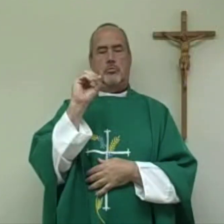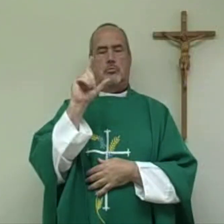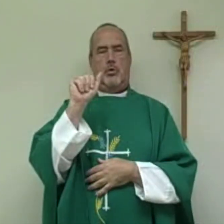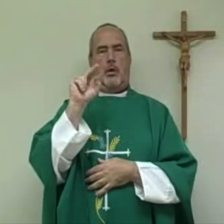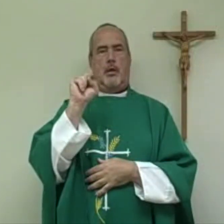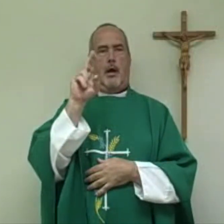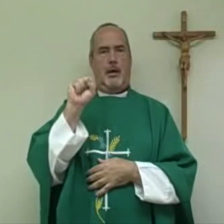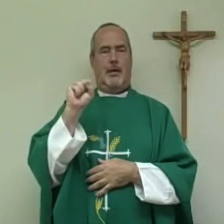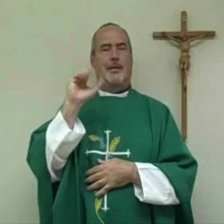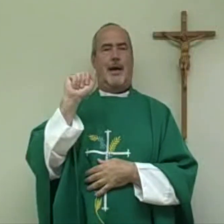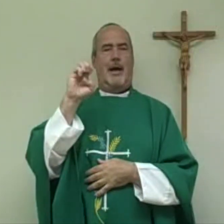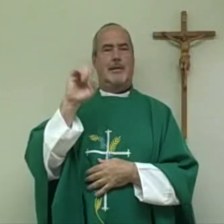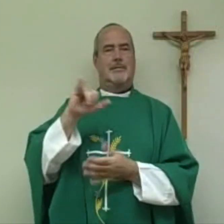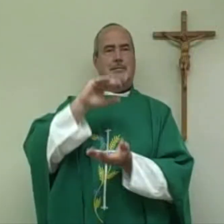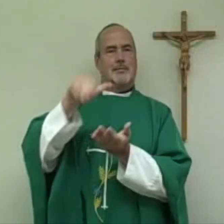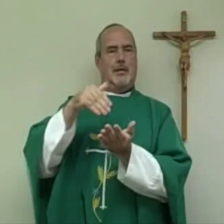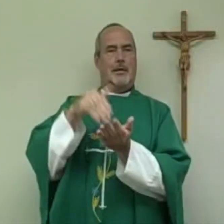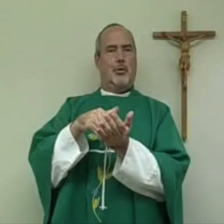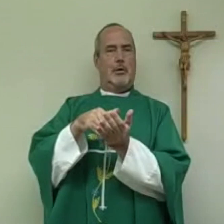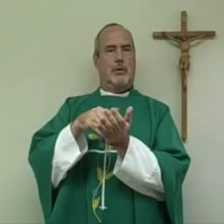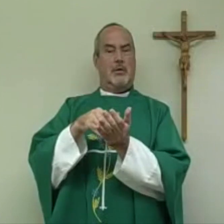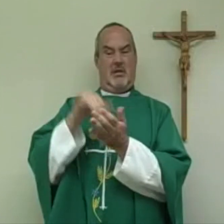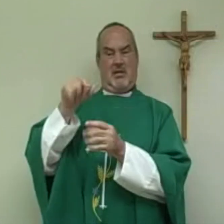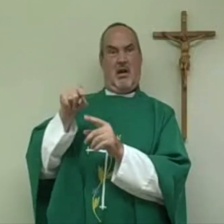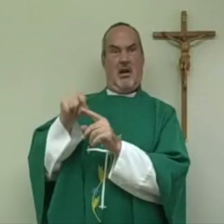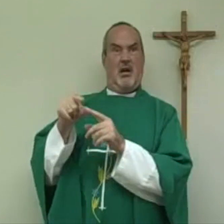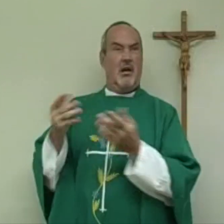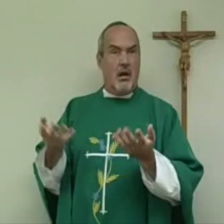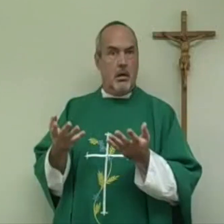could be the Father Solanus Casey Center.